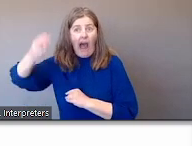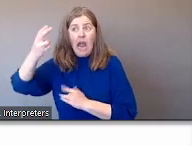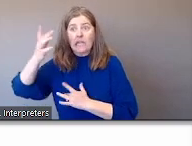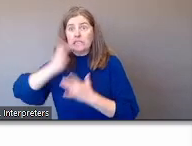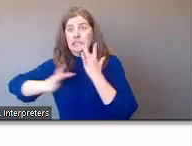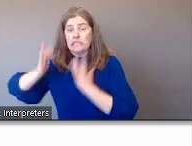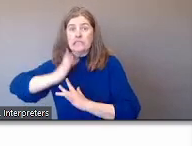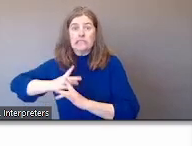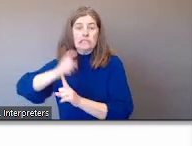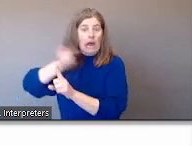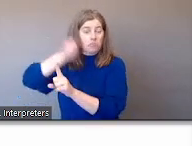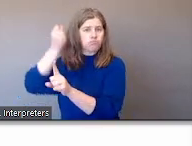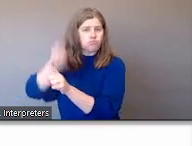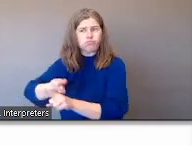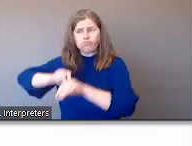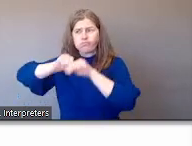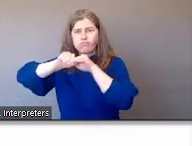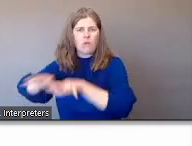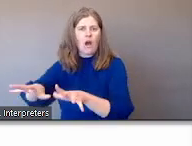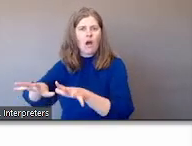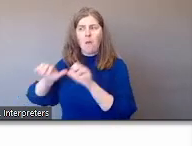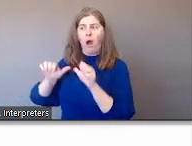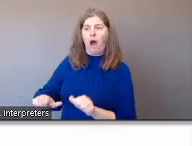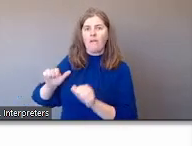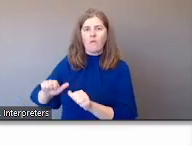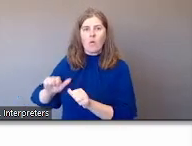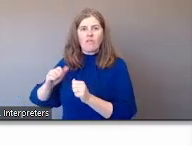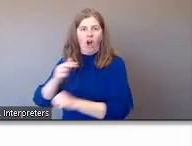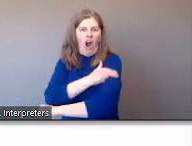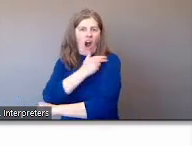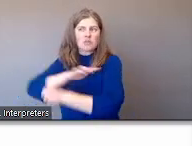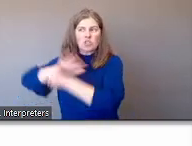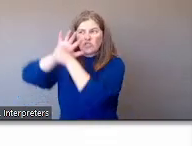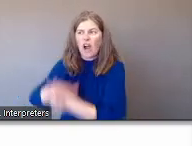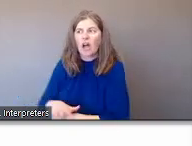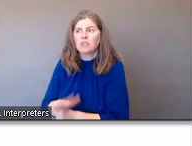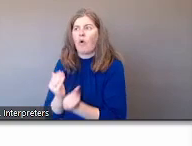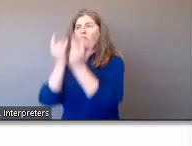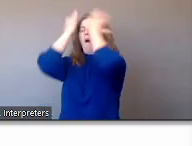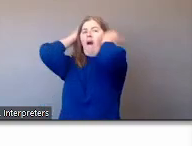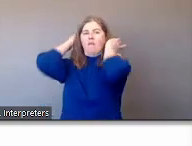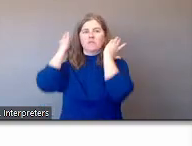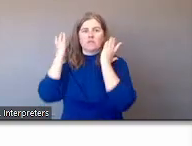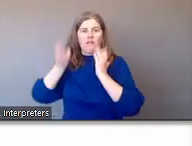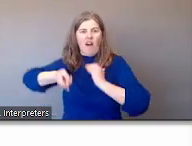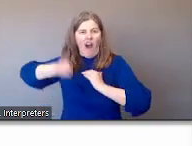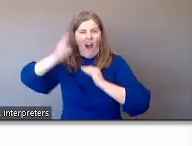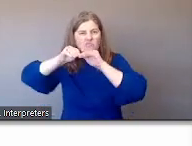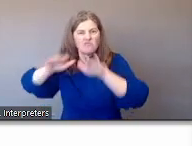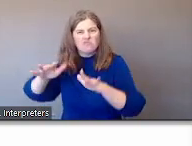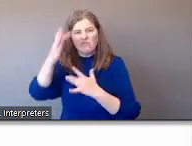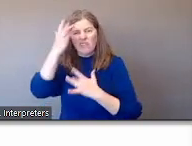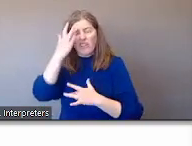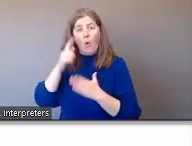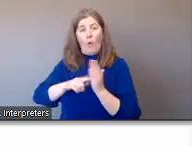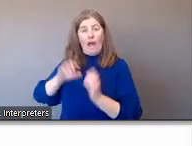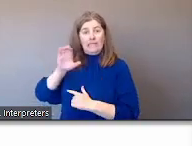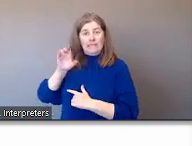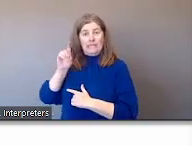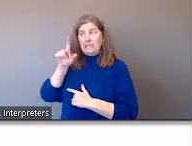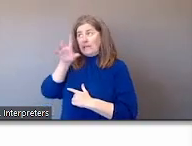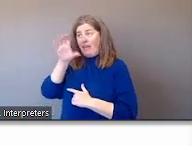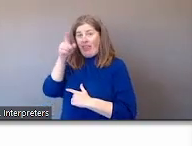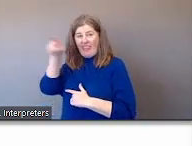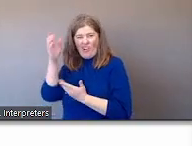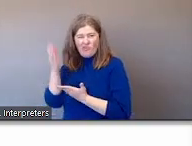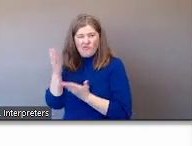very high potential for healthcare system strain, high level of severe illness. And what CDC is suggesting is we look at what's